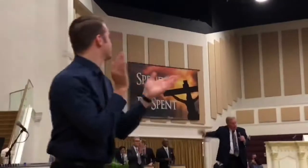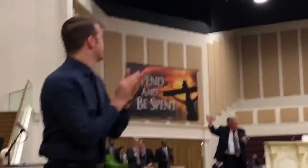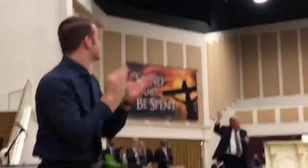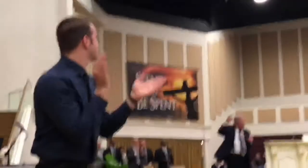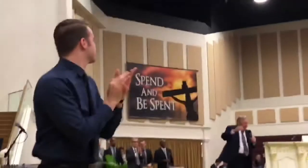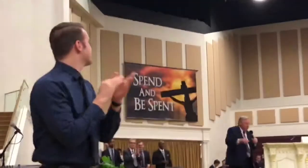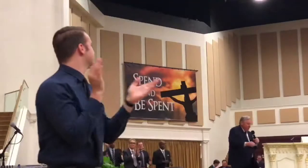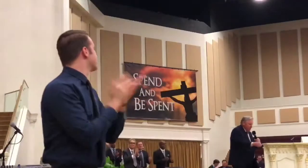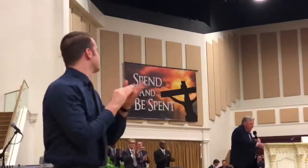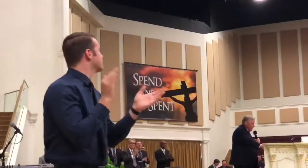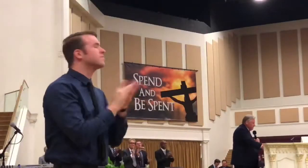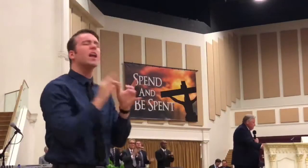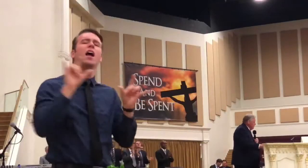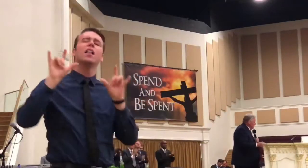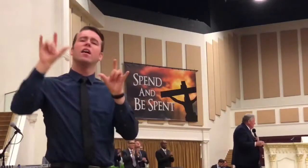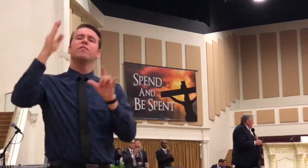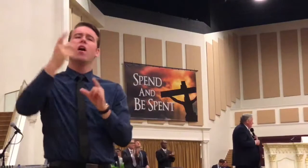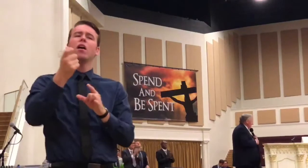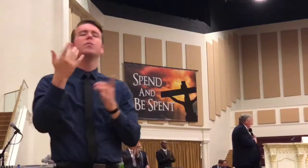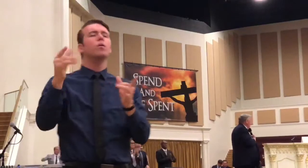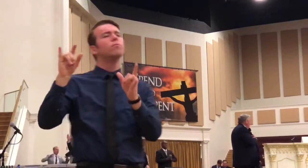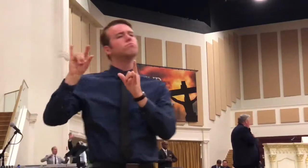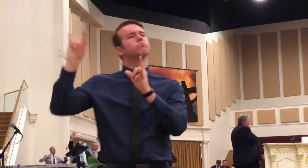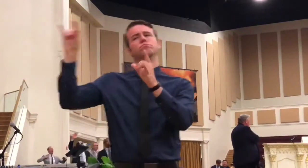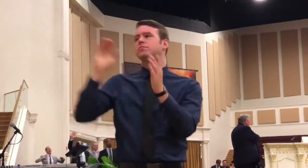Come on, let's love him a little bit.